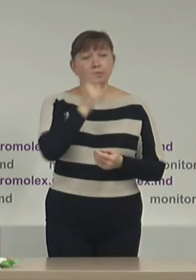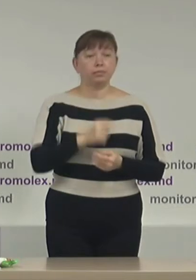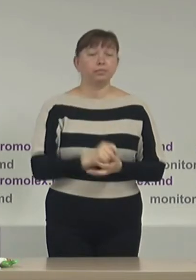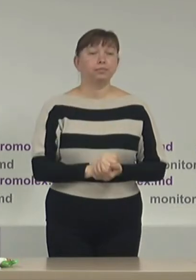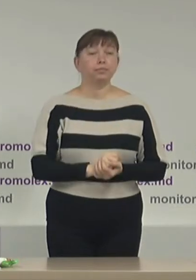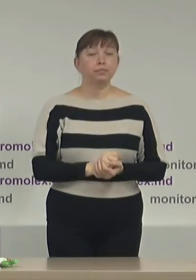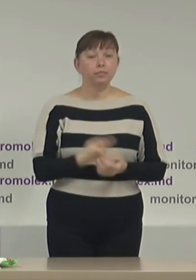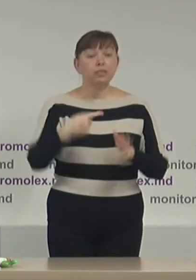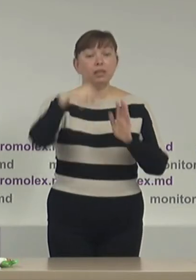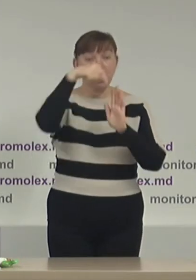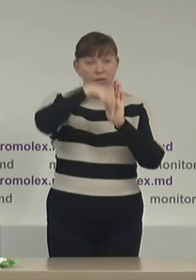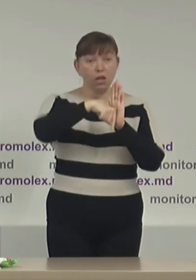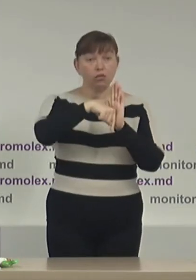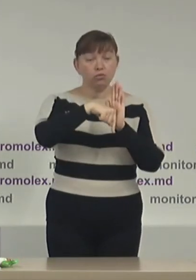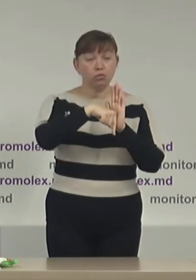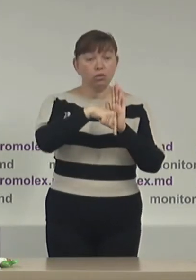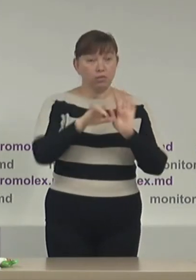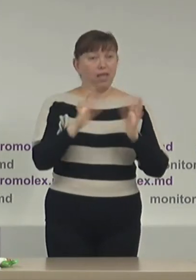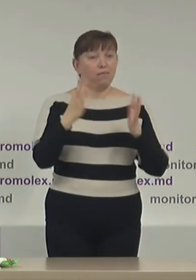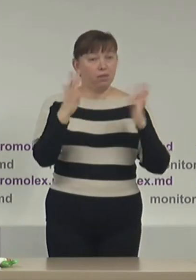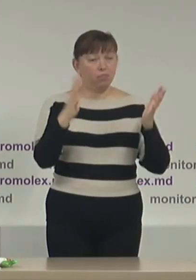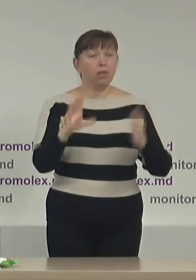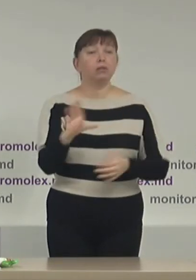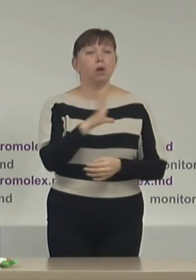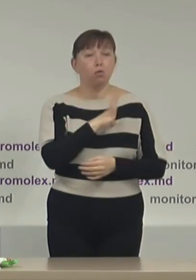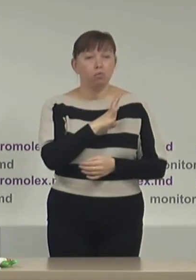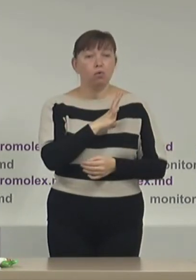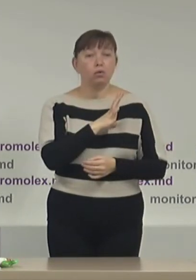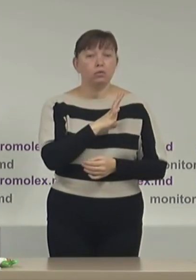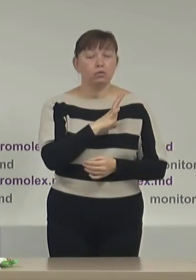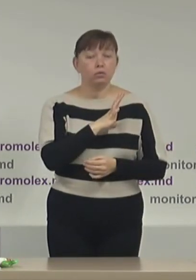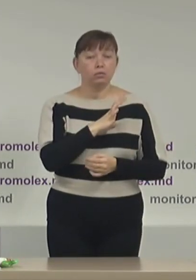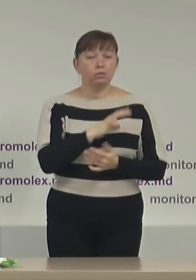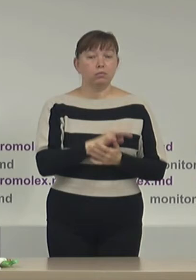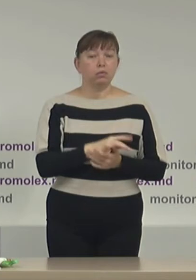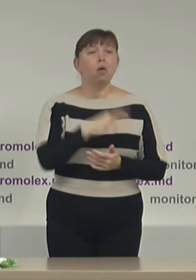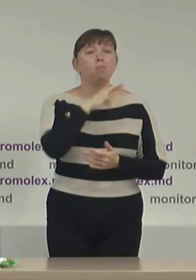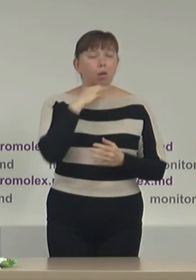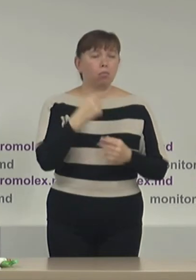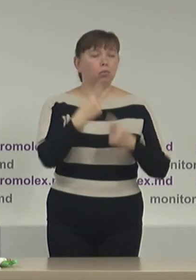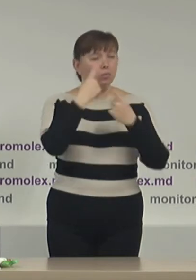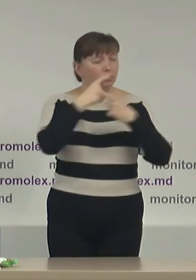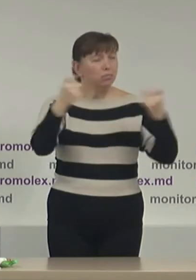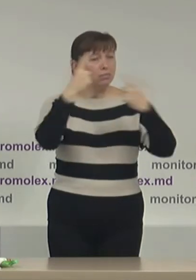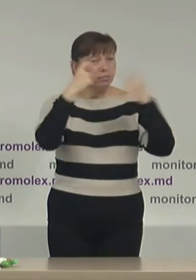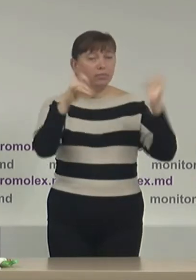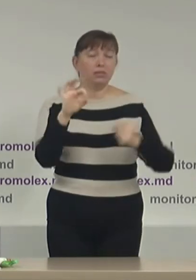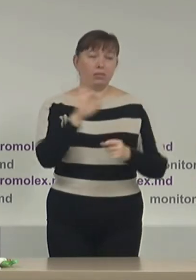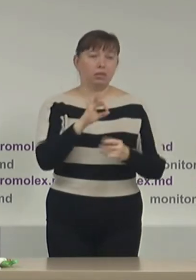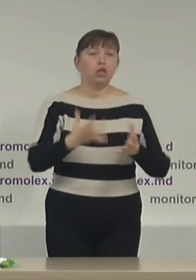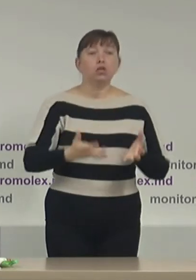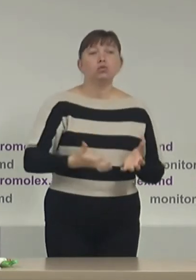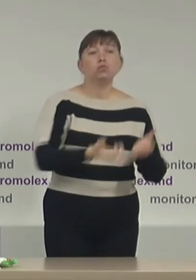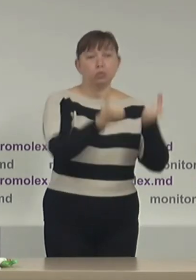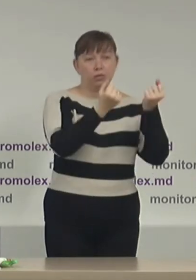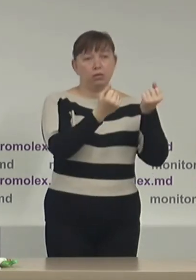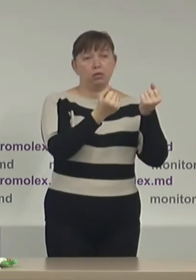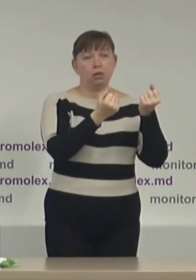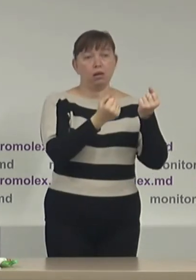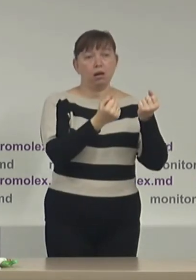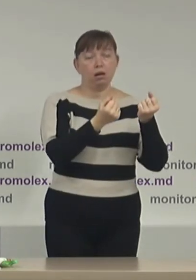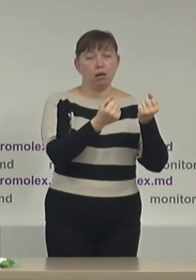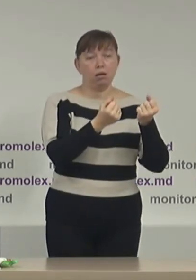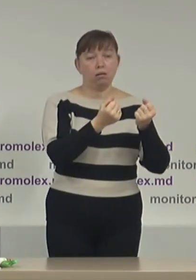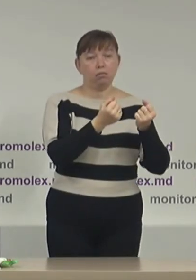and soft beverages were distributed to participants in the concert. And during this event, a number